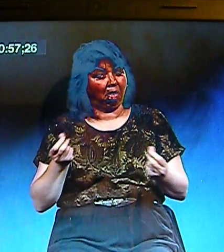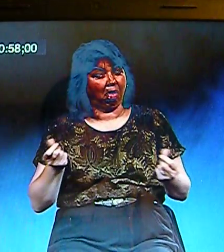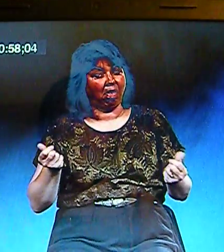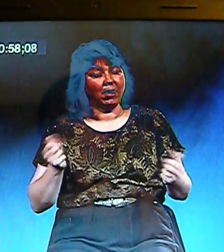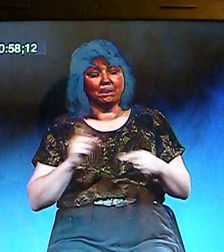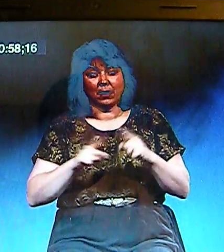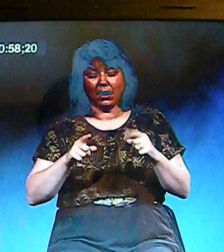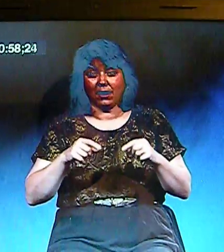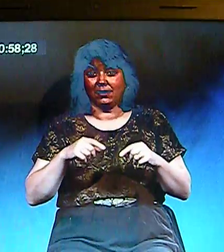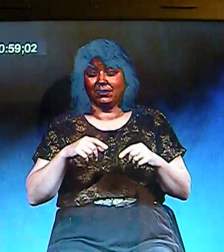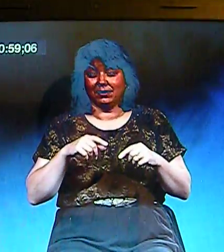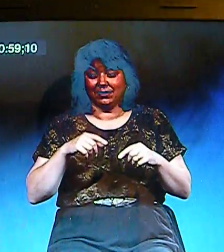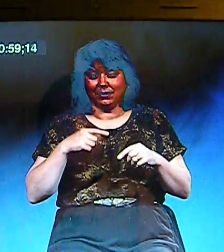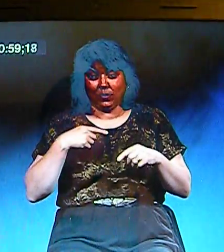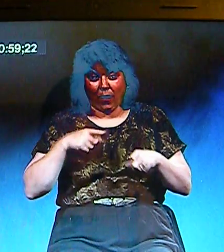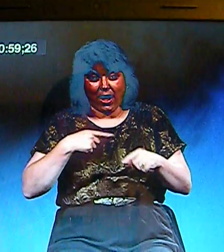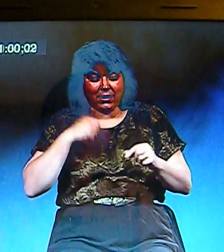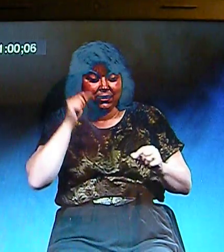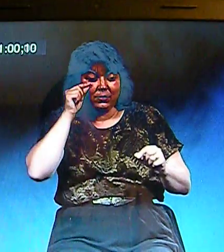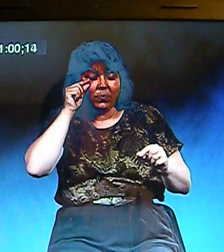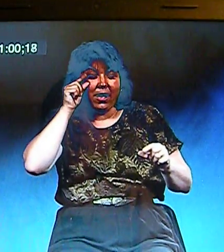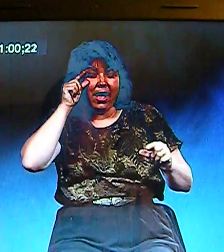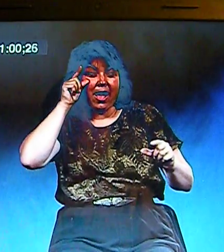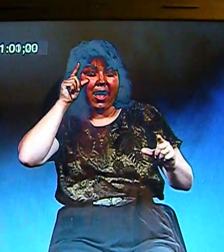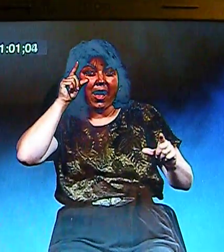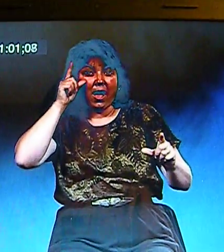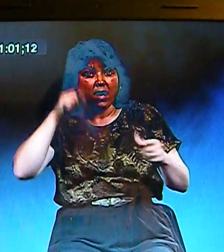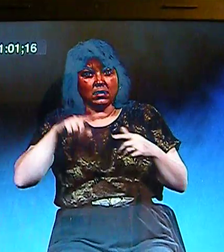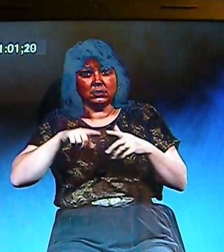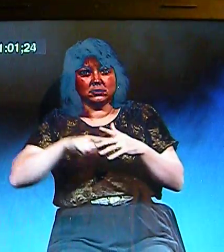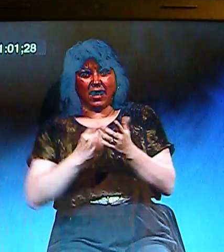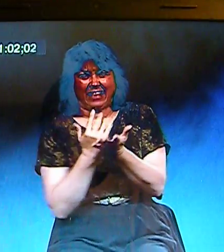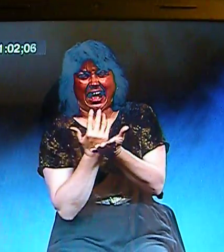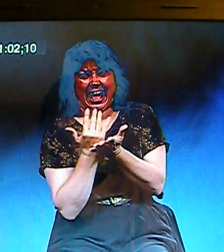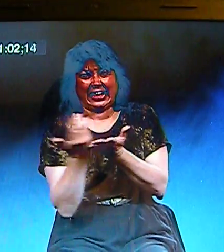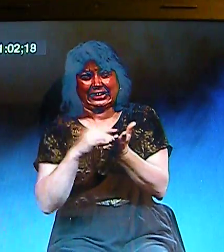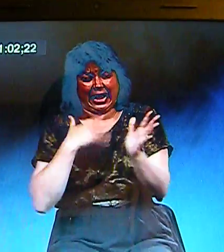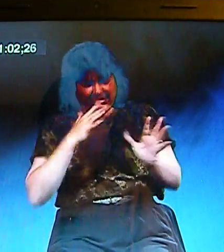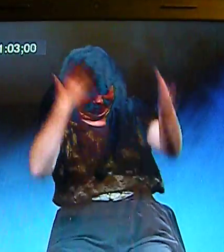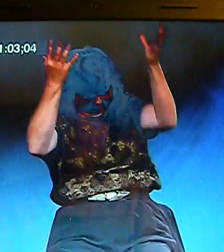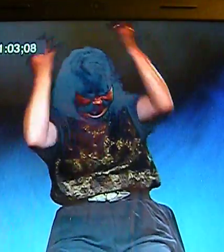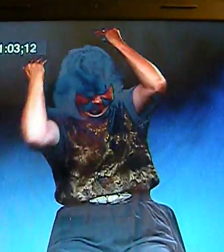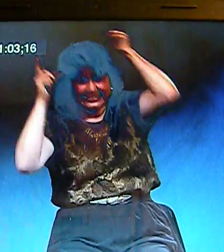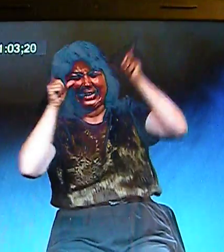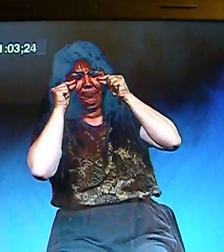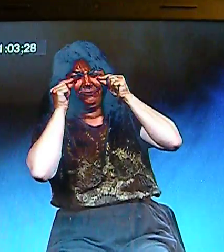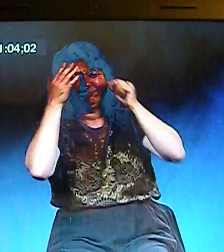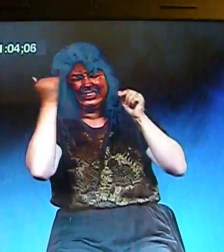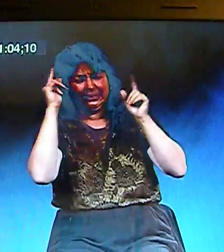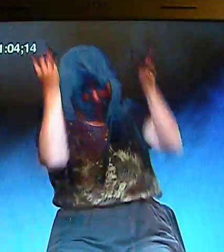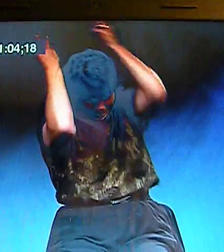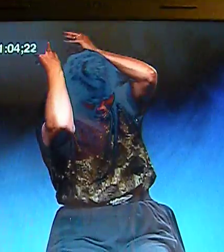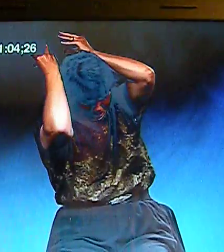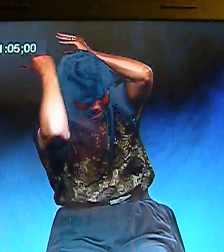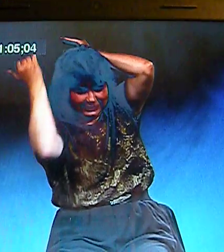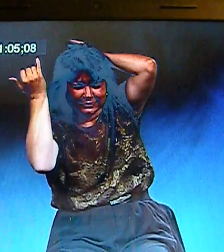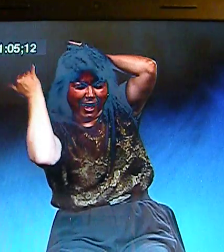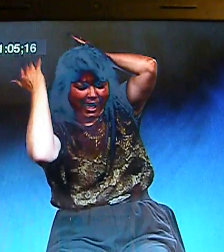in the middle of the night, about 12:30 in the morning, and I woke up and that burning feeling started to just